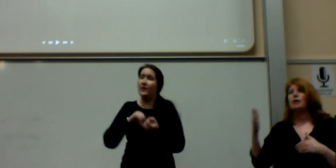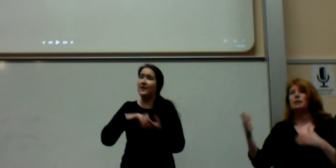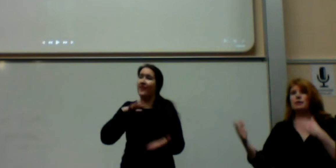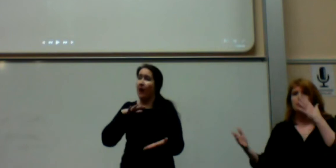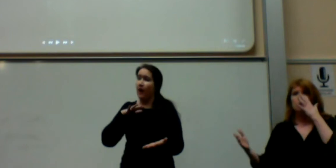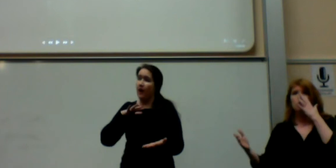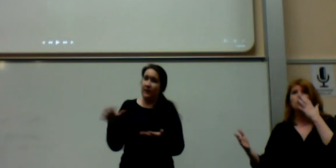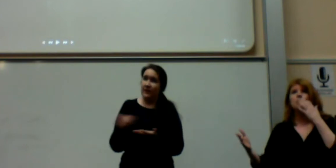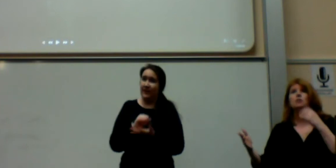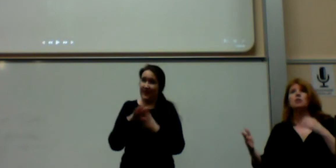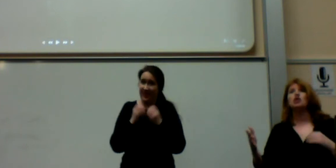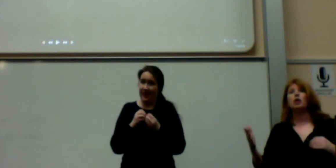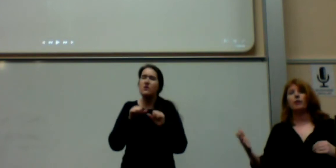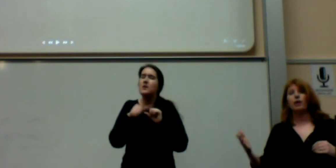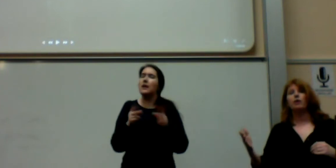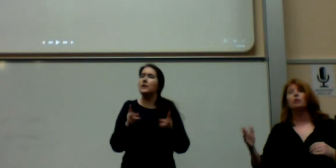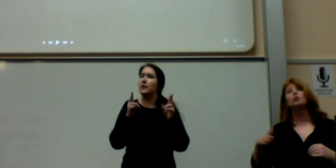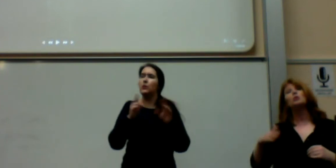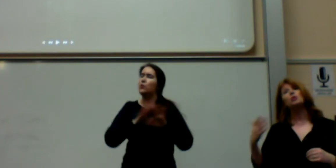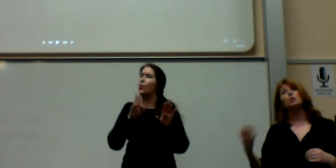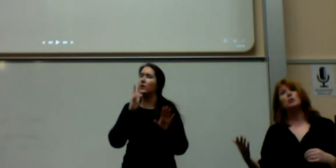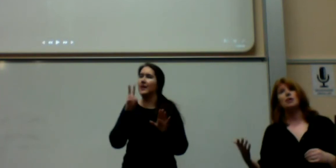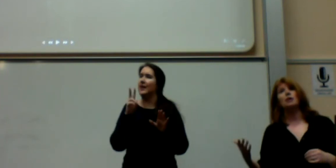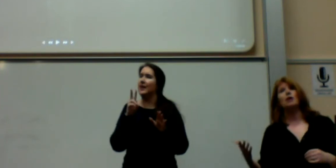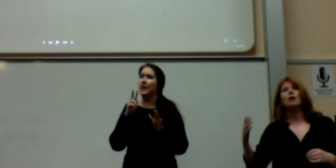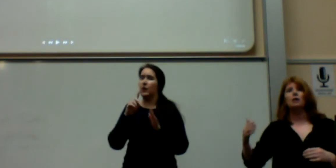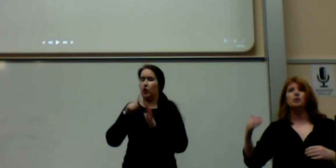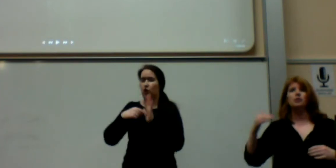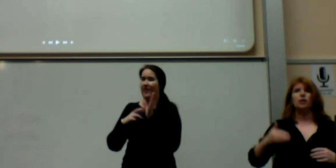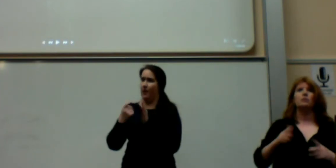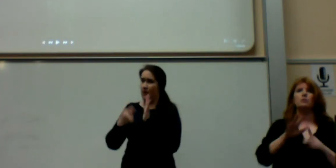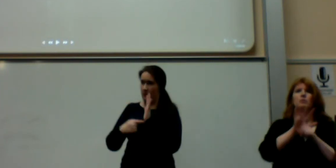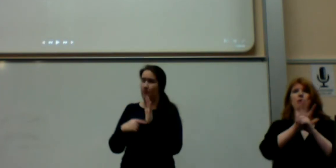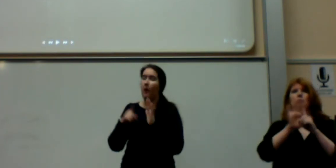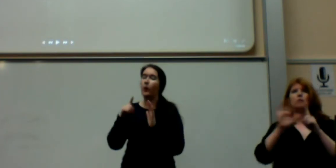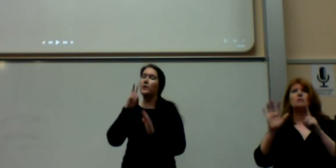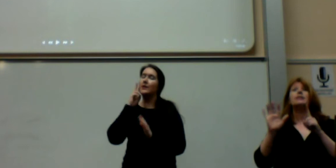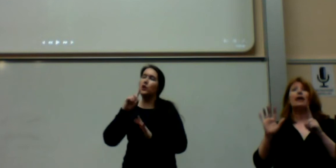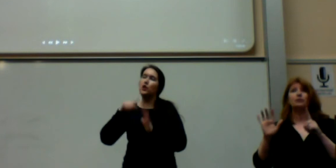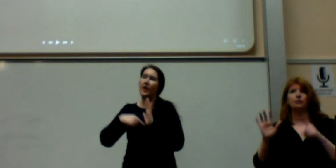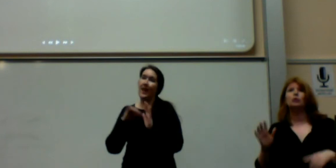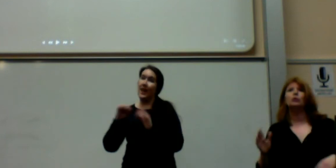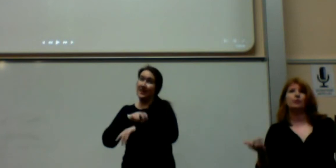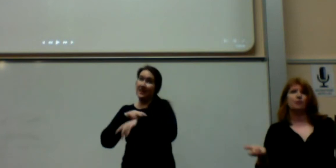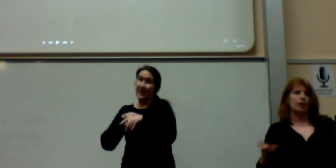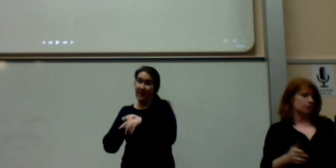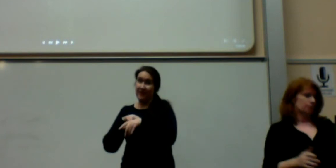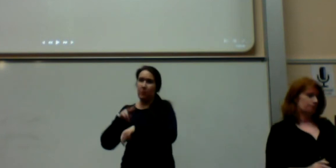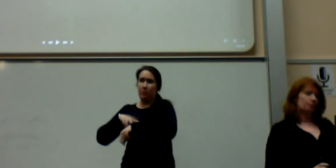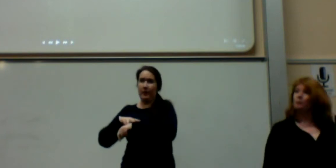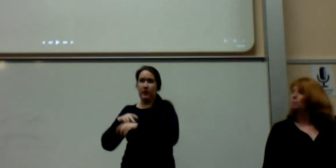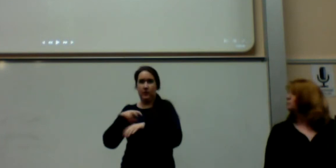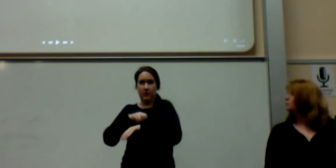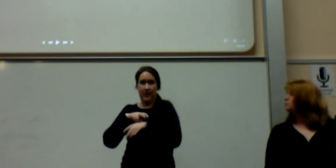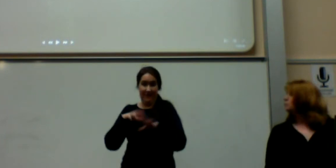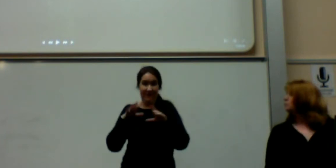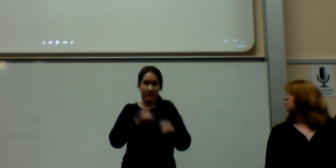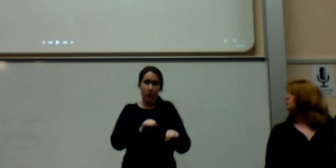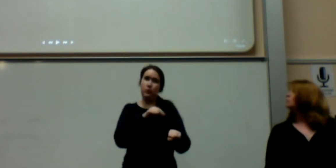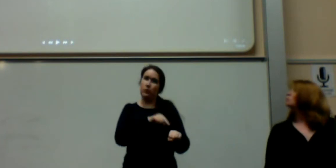in the next scene you don't see Javert, who you do see are Javert's staff who have found him.